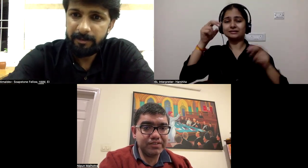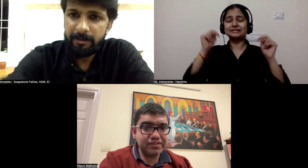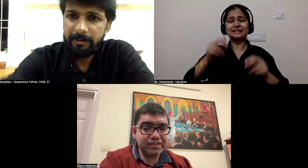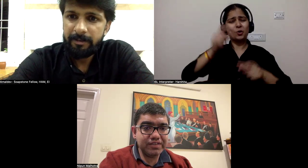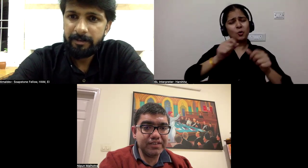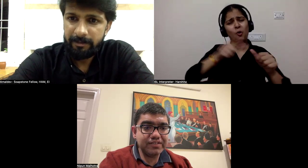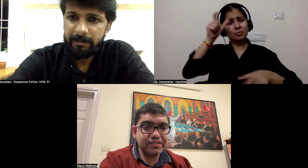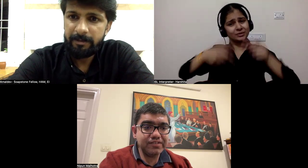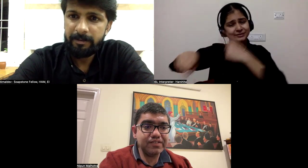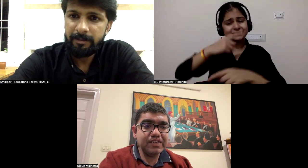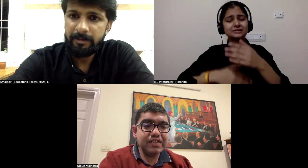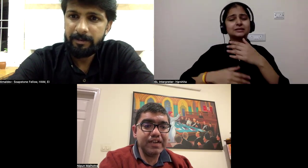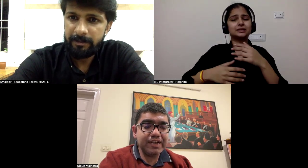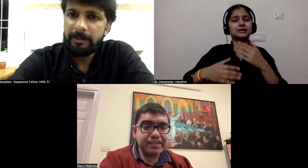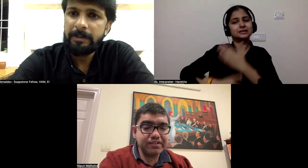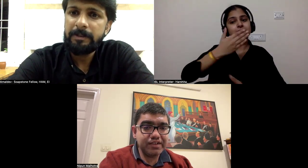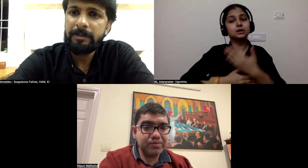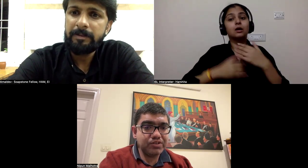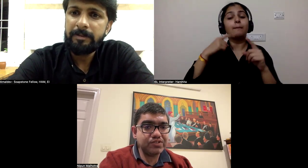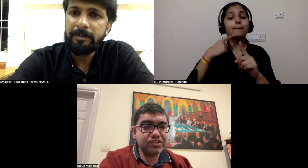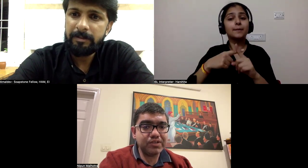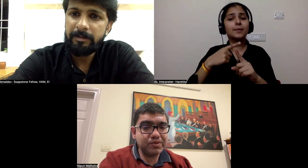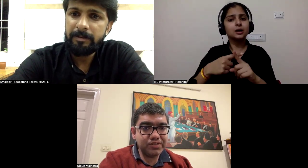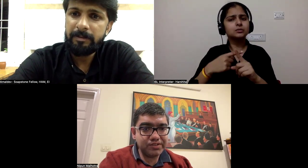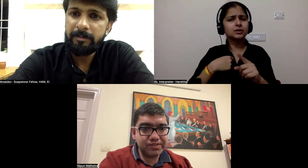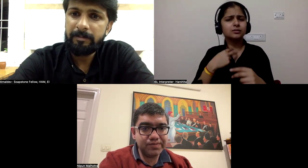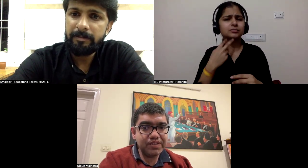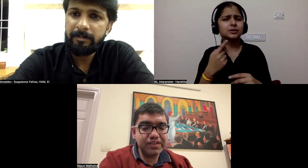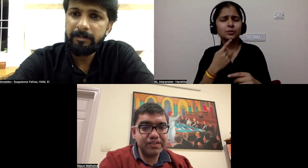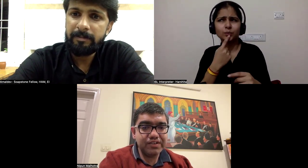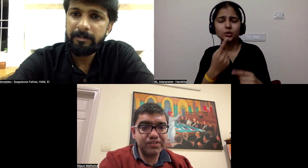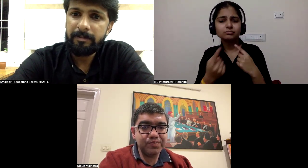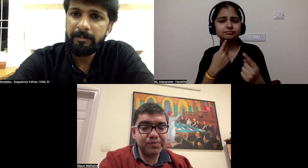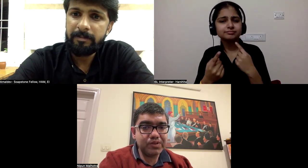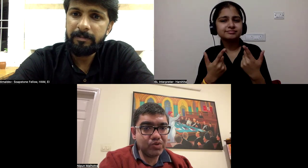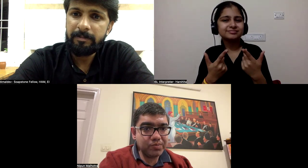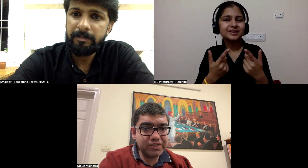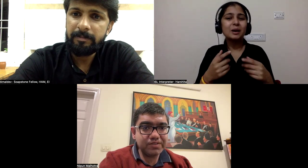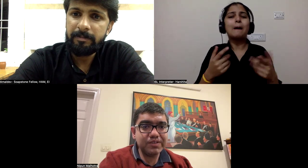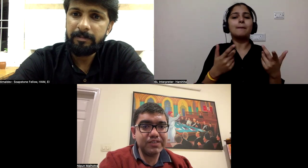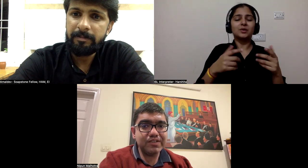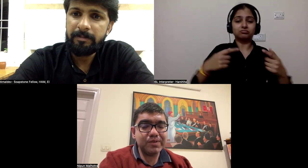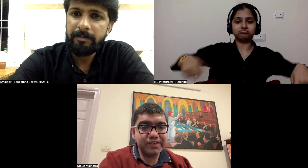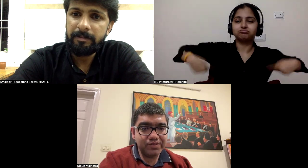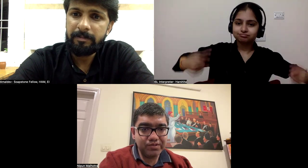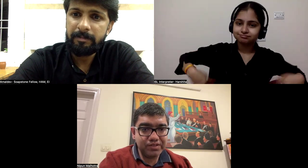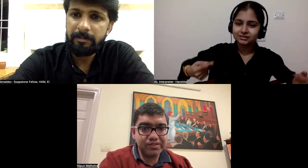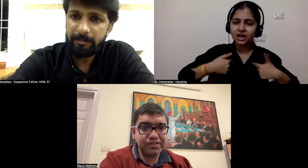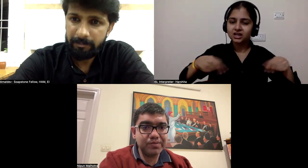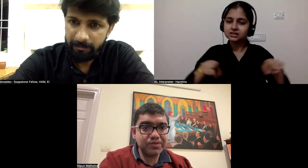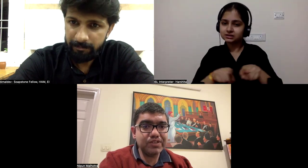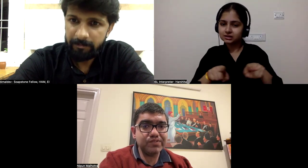disability in that sense. And I'm not just talking about just people with locomotor disabilities like mine,